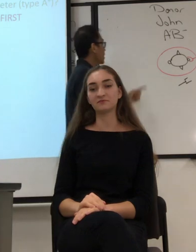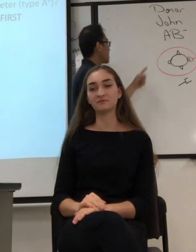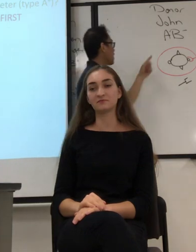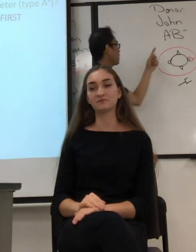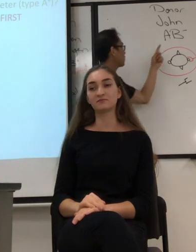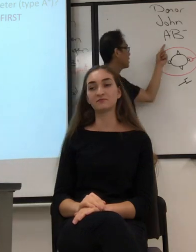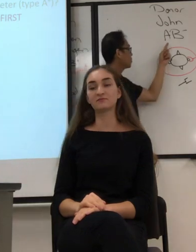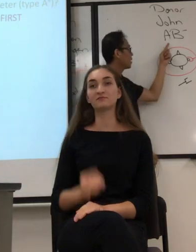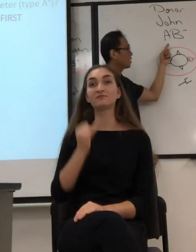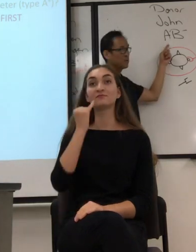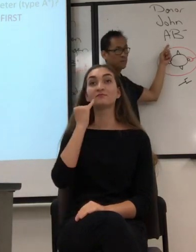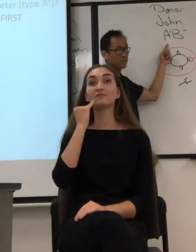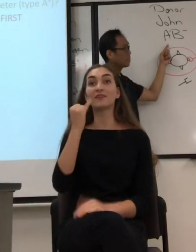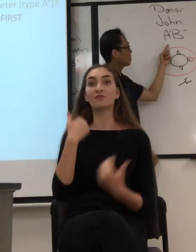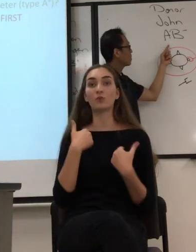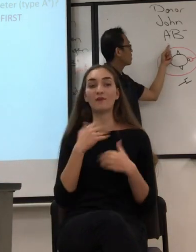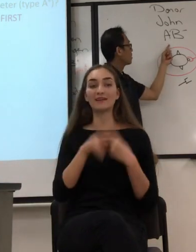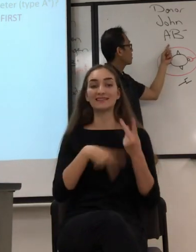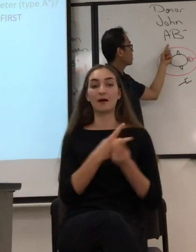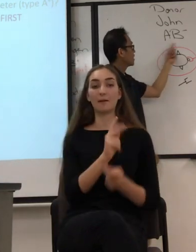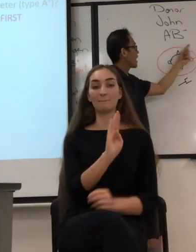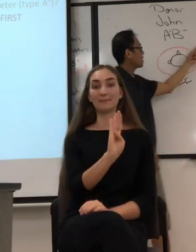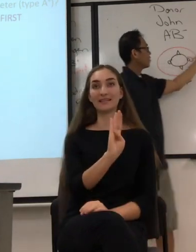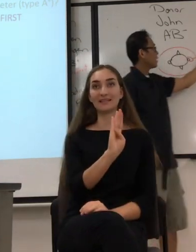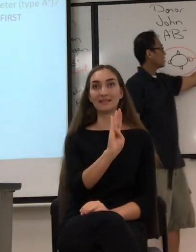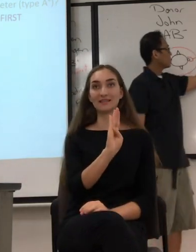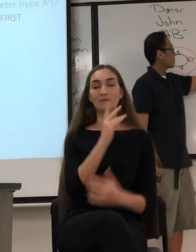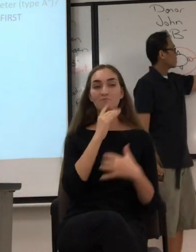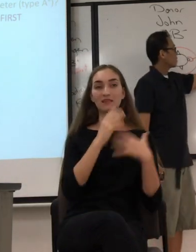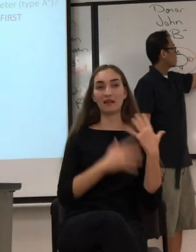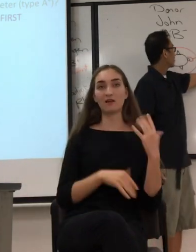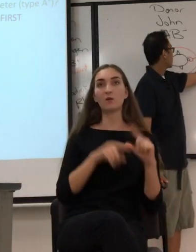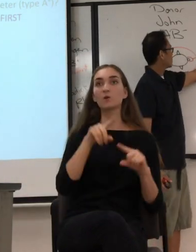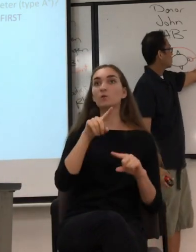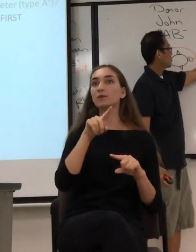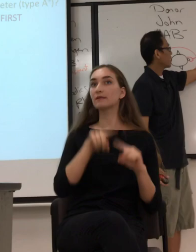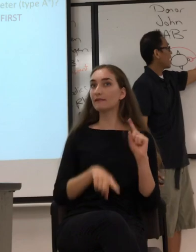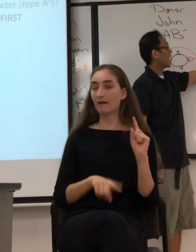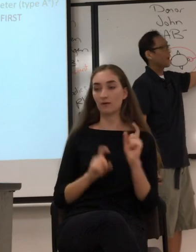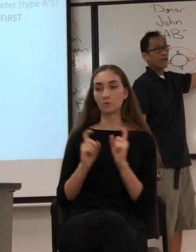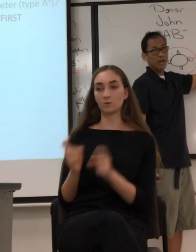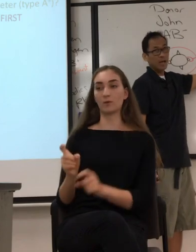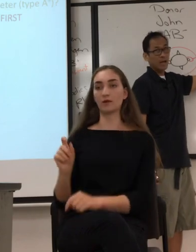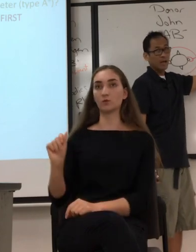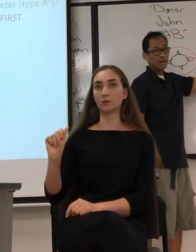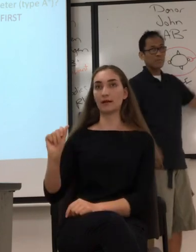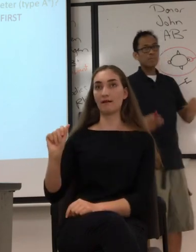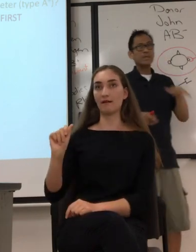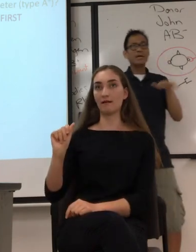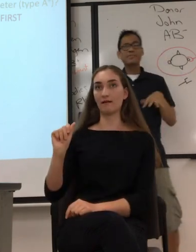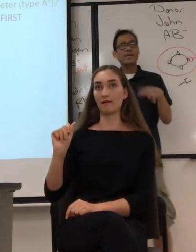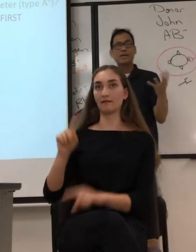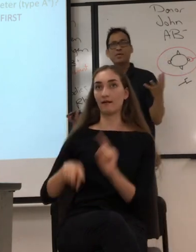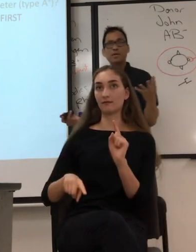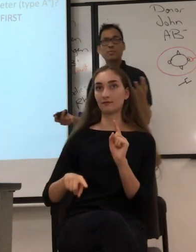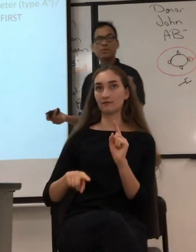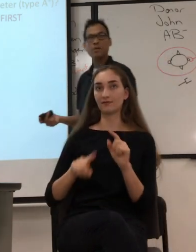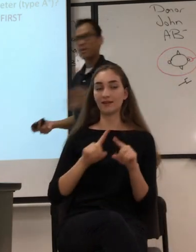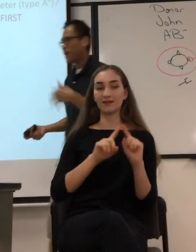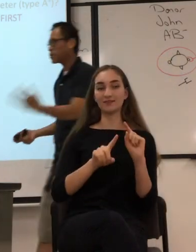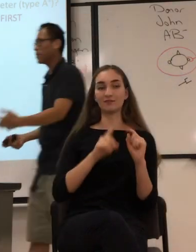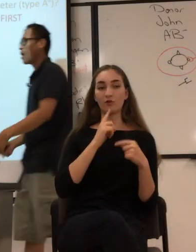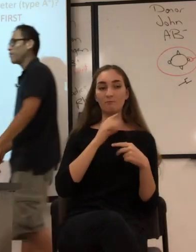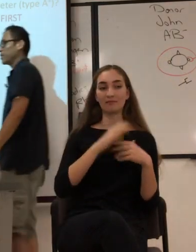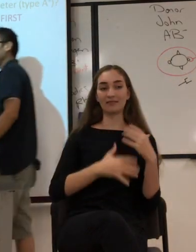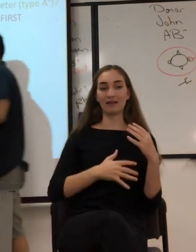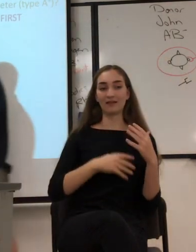If you got type B blood in you, you can't donate to an A. Different blood types can't donate to each